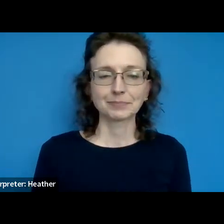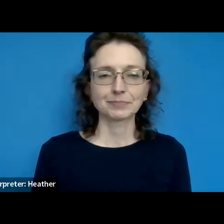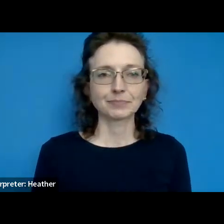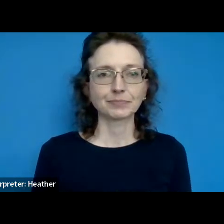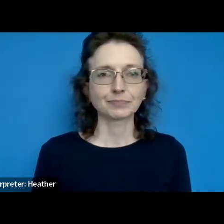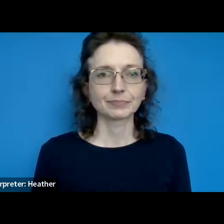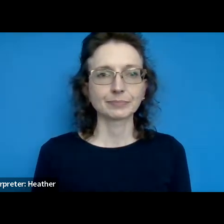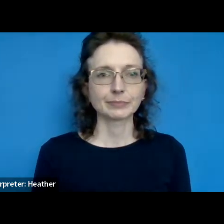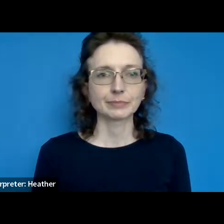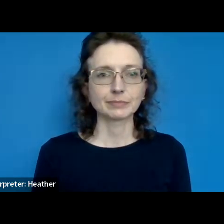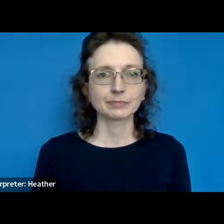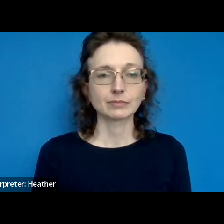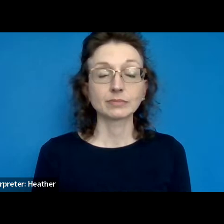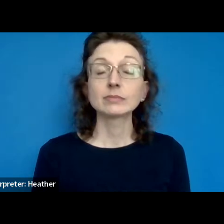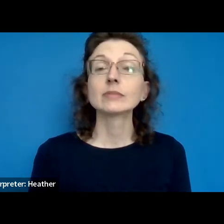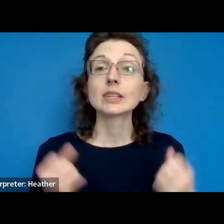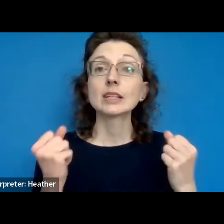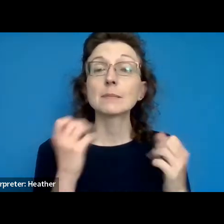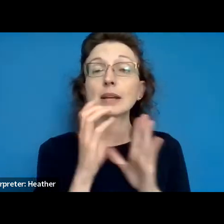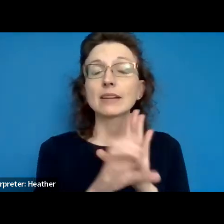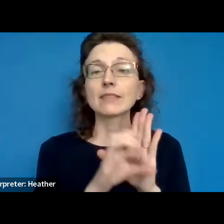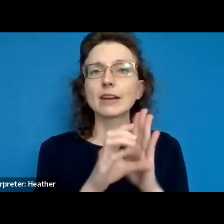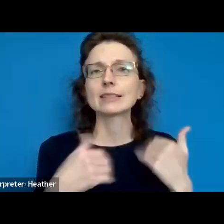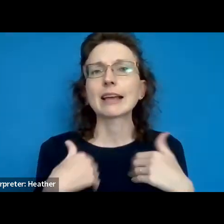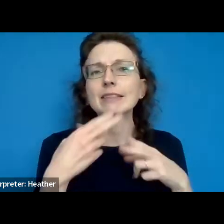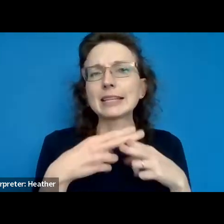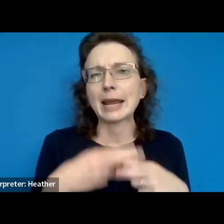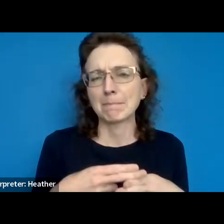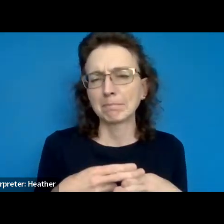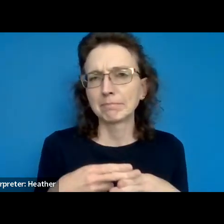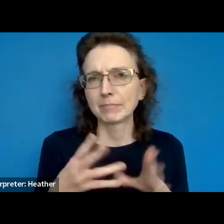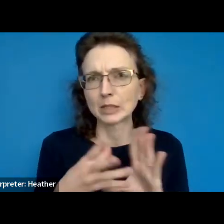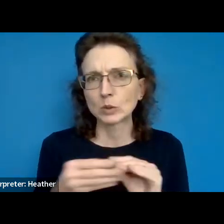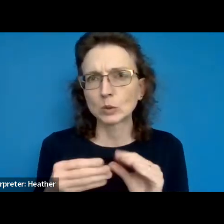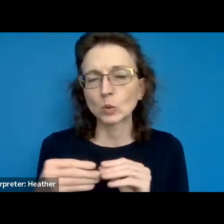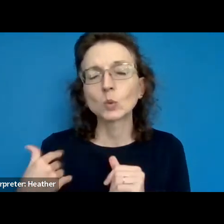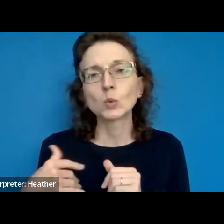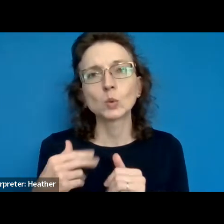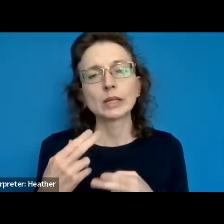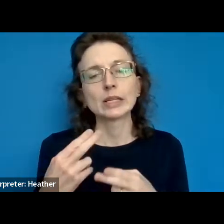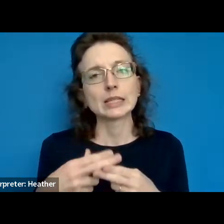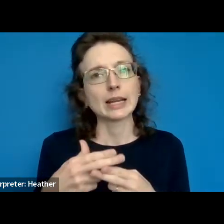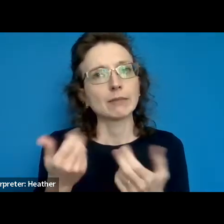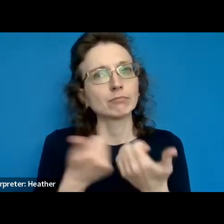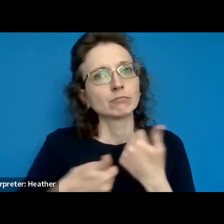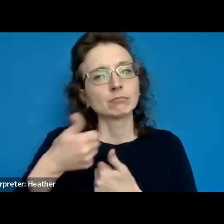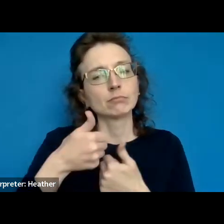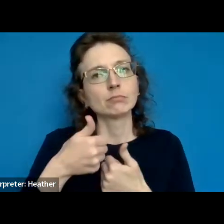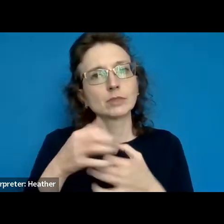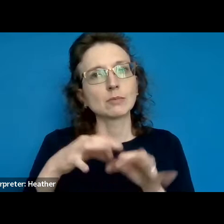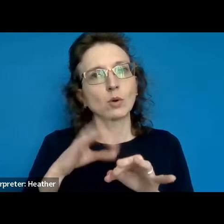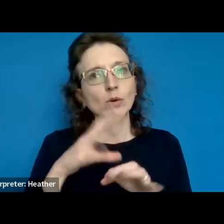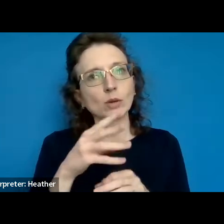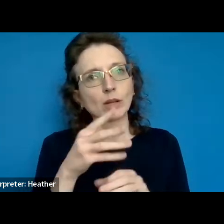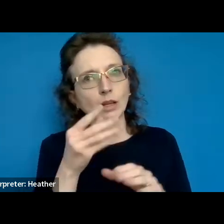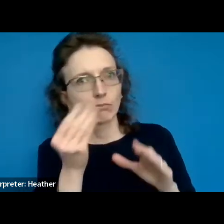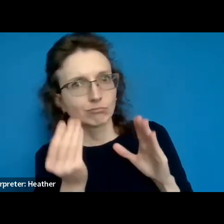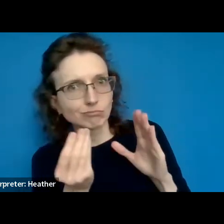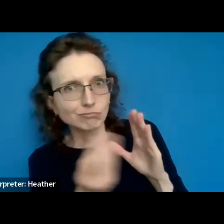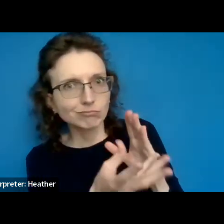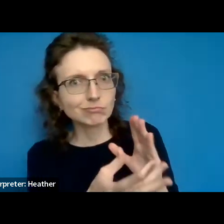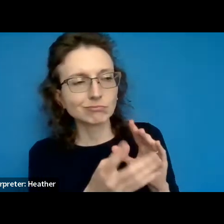In the stories, many of our characters had names. The names were important because the names would tell you a little bit about the